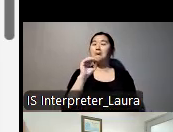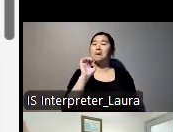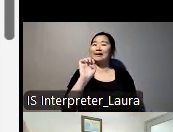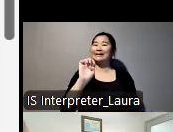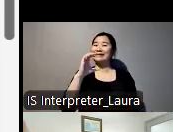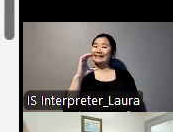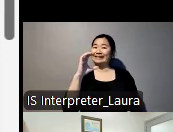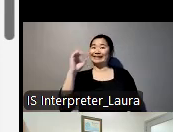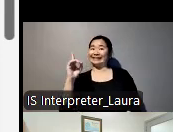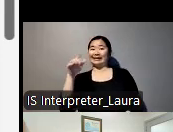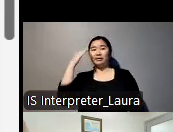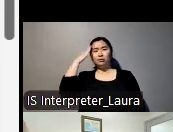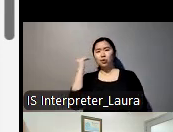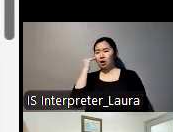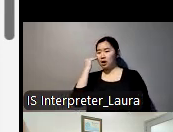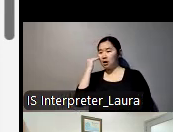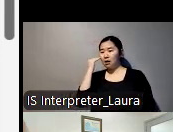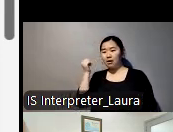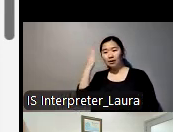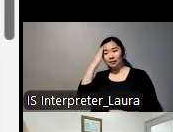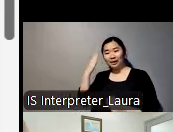It was told